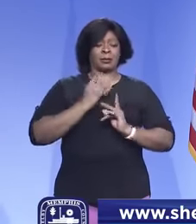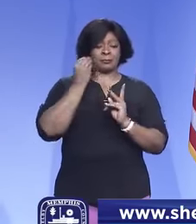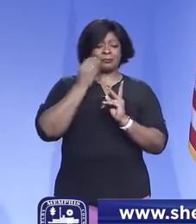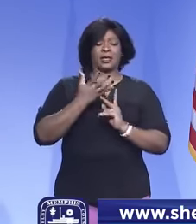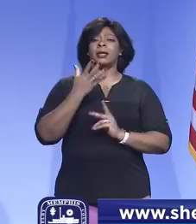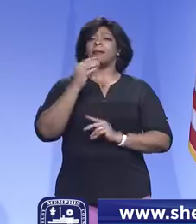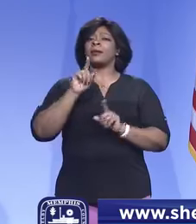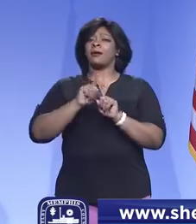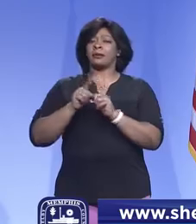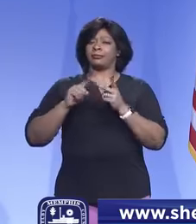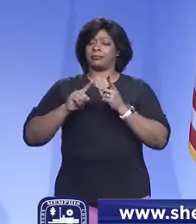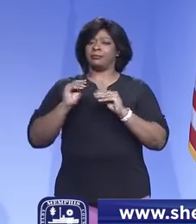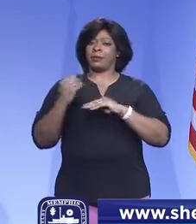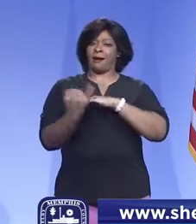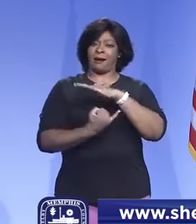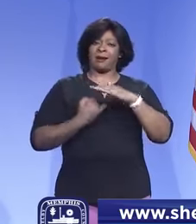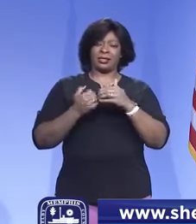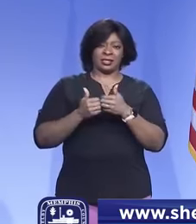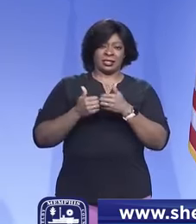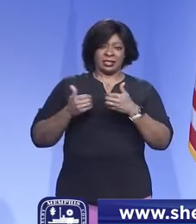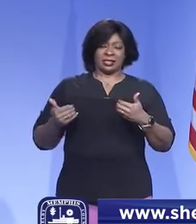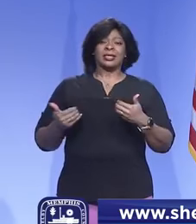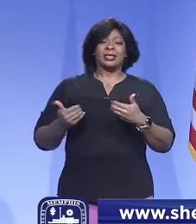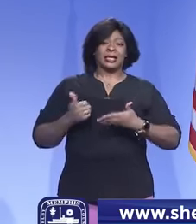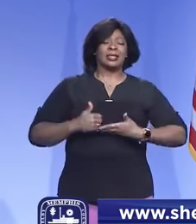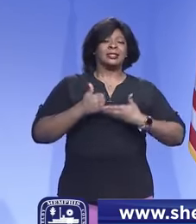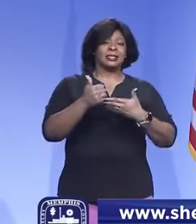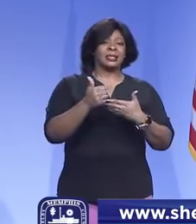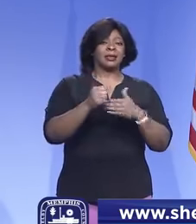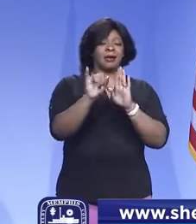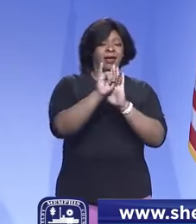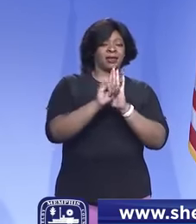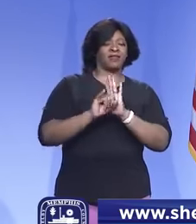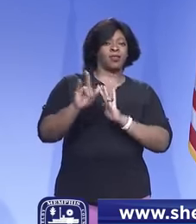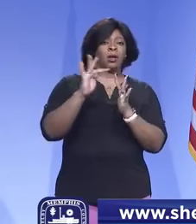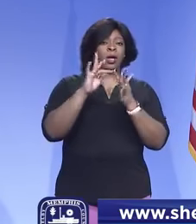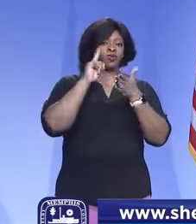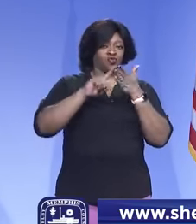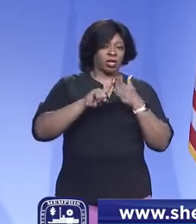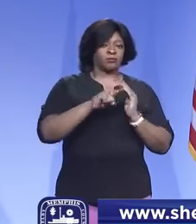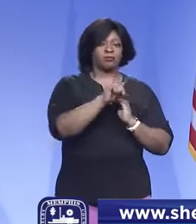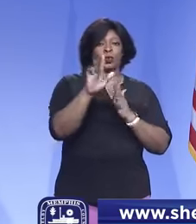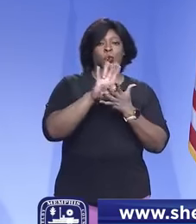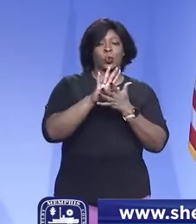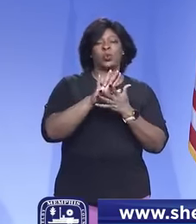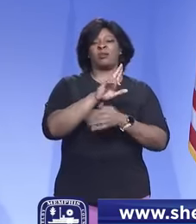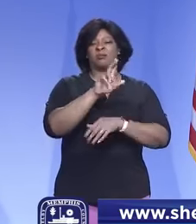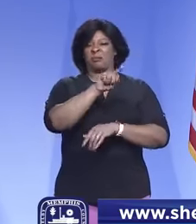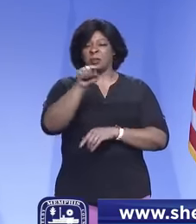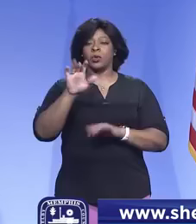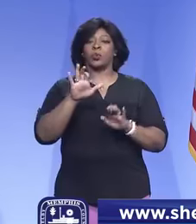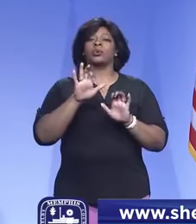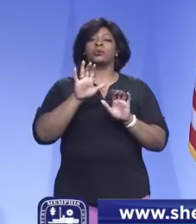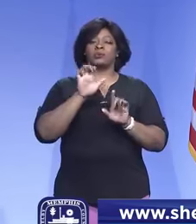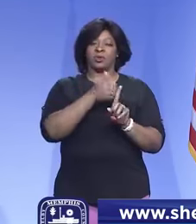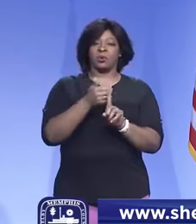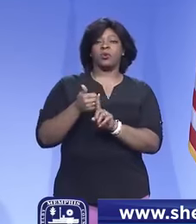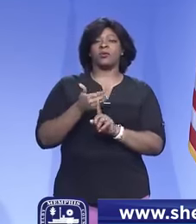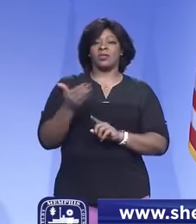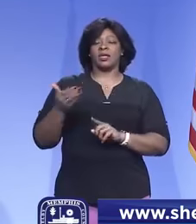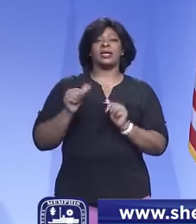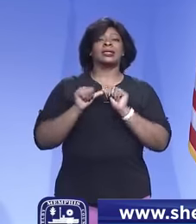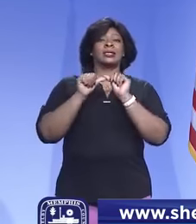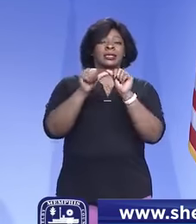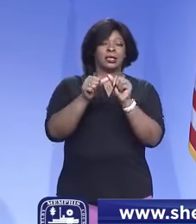also placing them in isolation and assisting to identify their contacts. Continue to do a great deal of enforcement, which